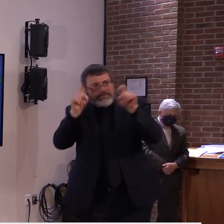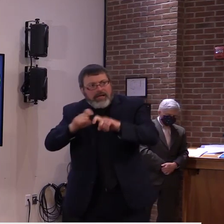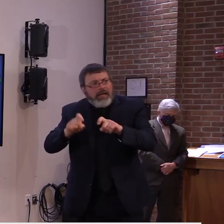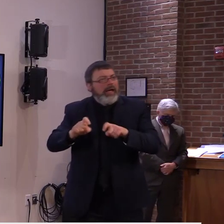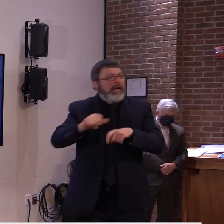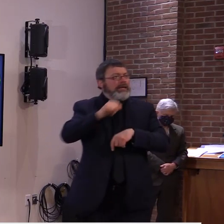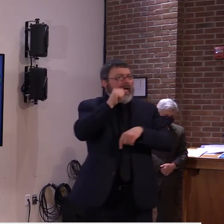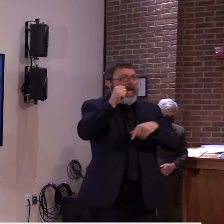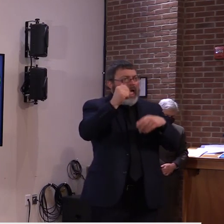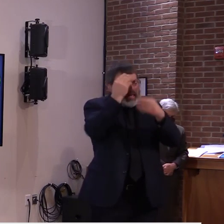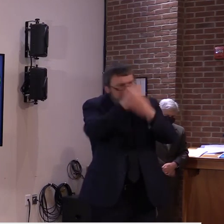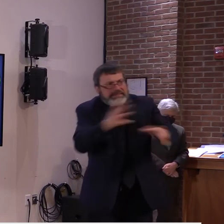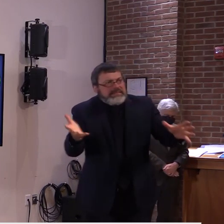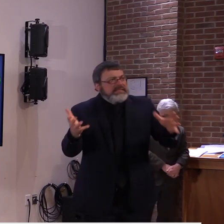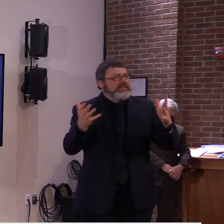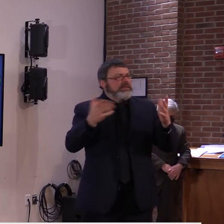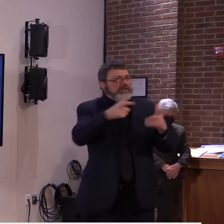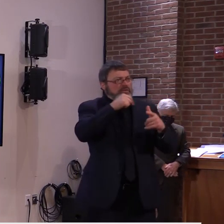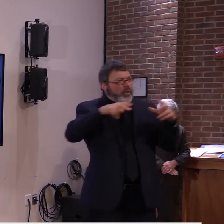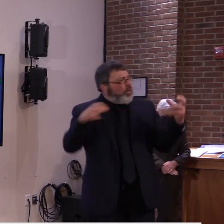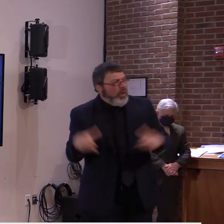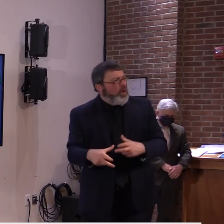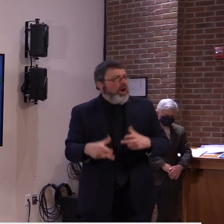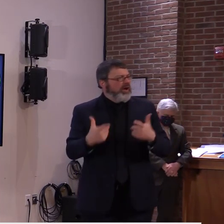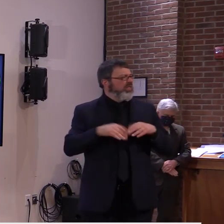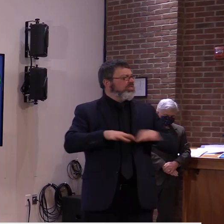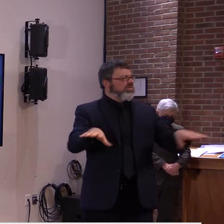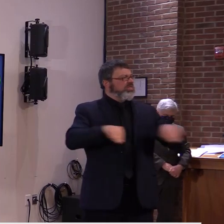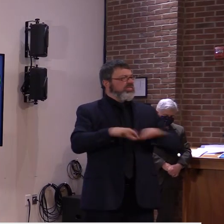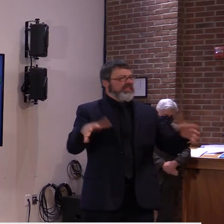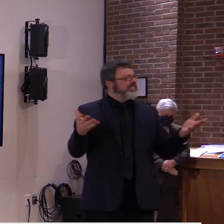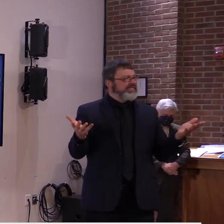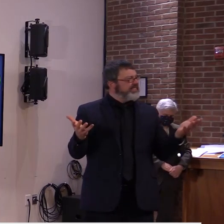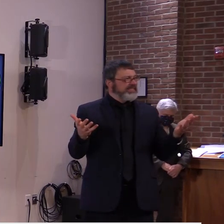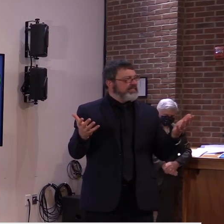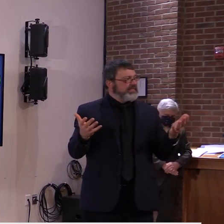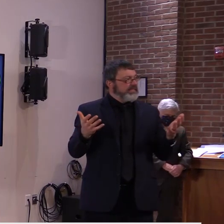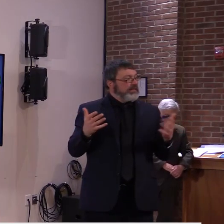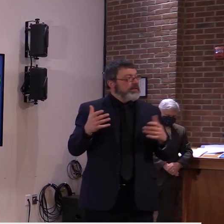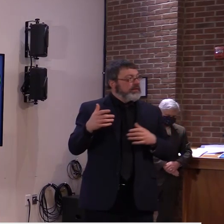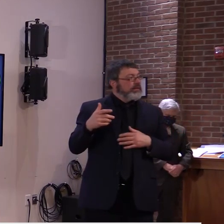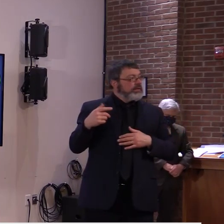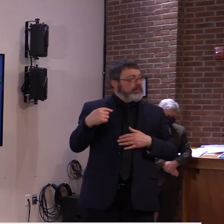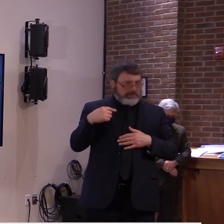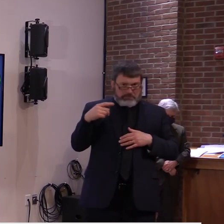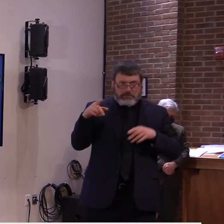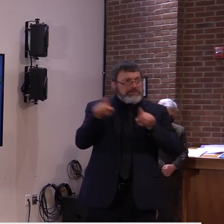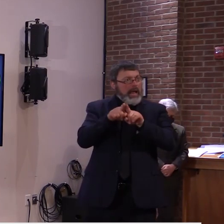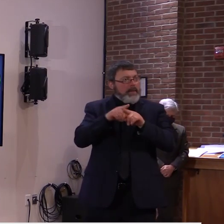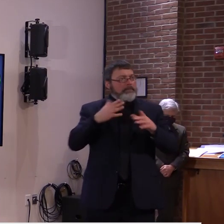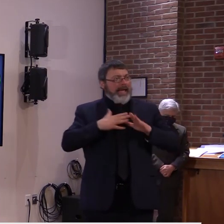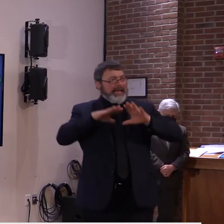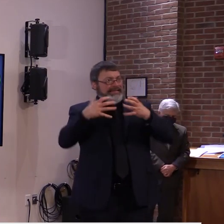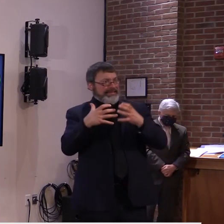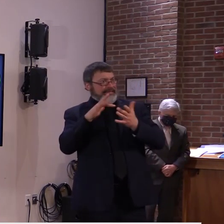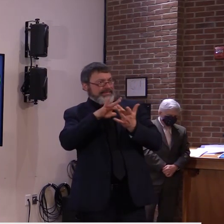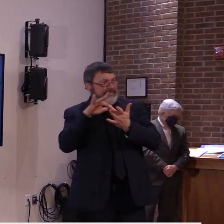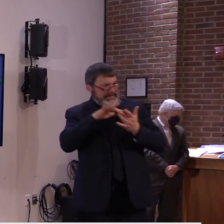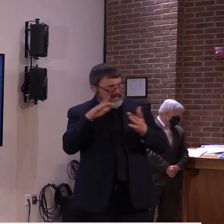not becoming forthcoming or fully honest with family, friends, or of course, our contact